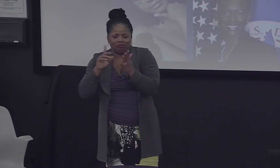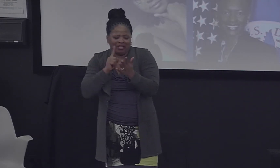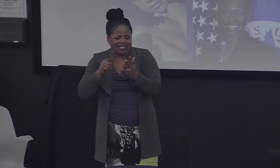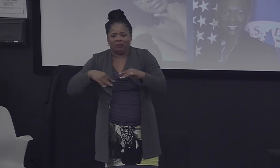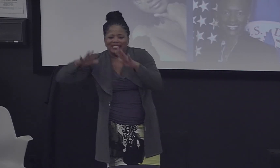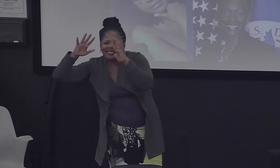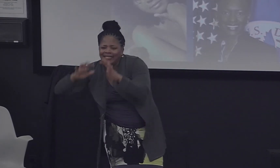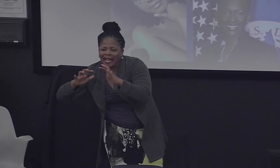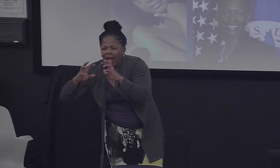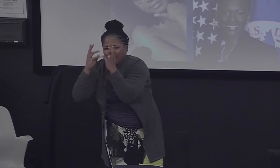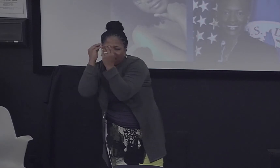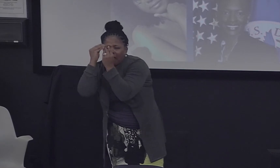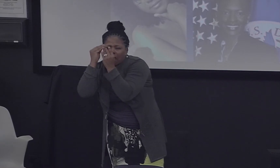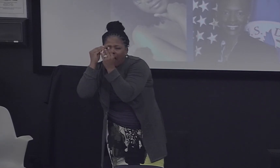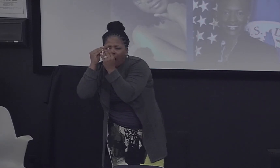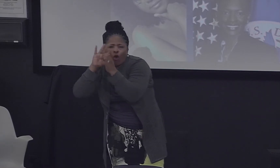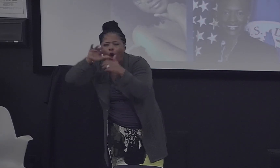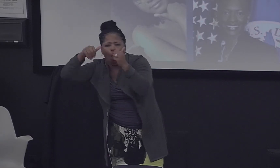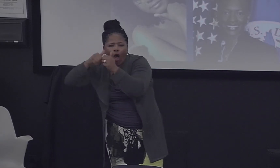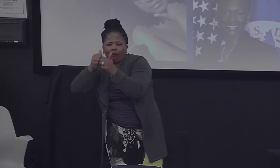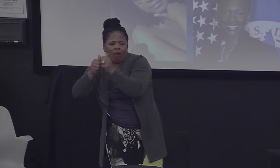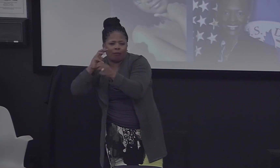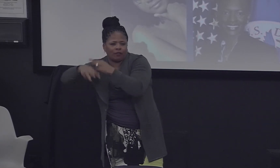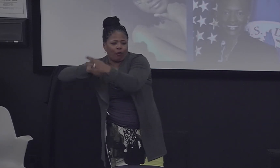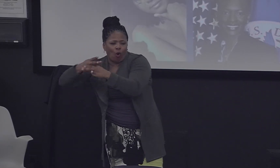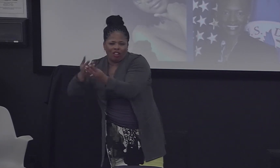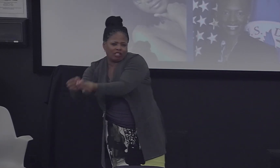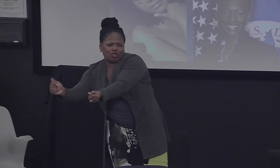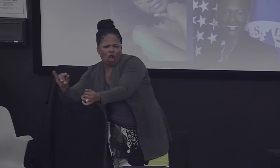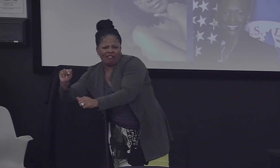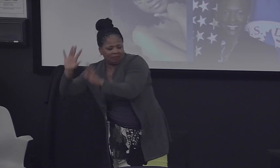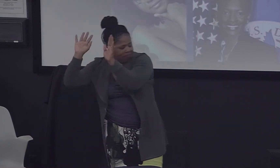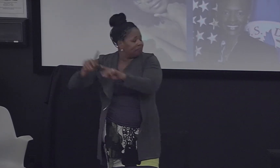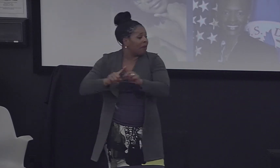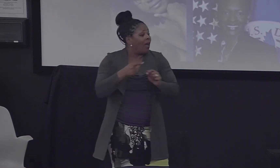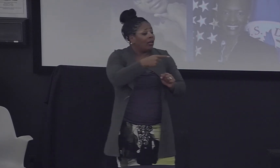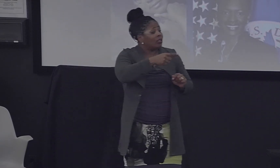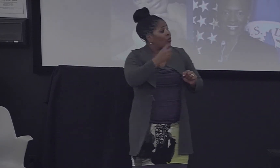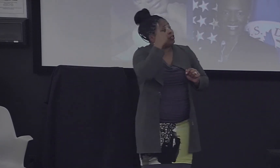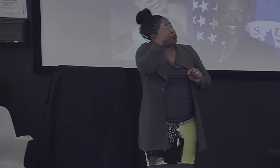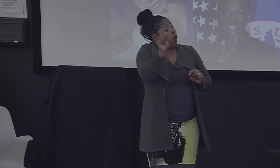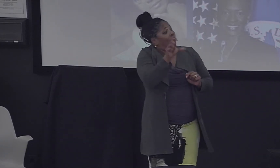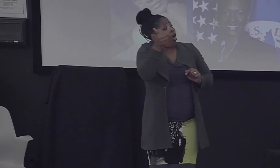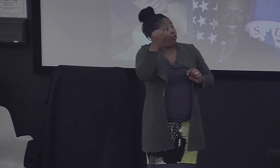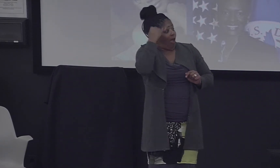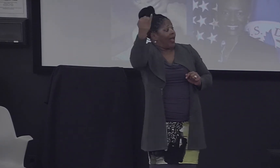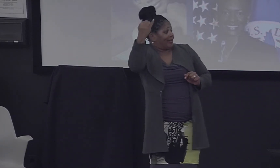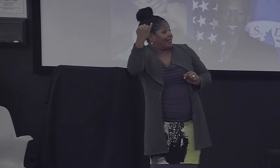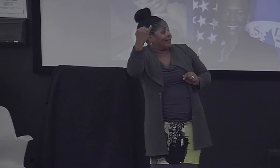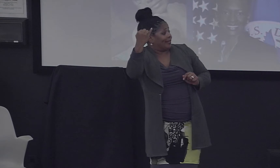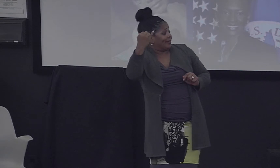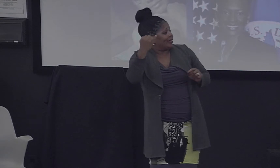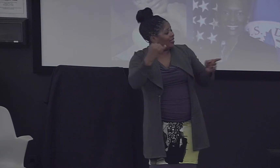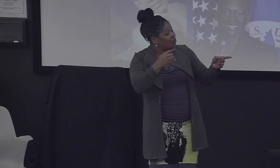But we can't do it alone as True Biz, but we have definitely had these conversations. We cannot resolve everything. But another idea